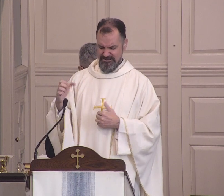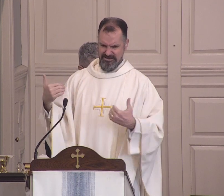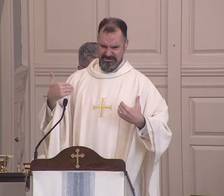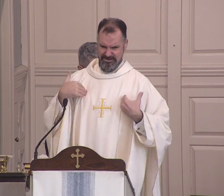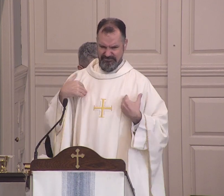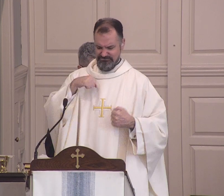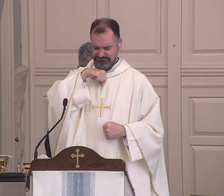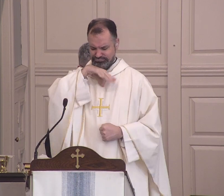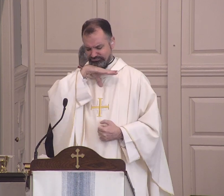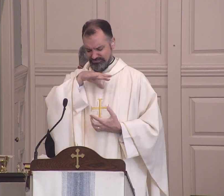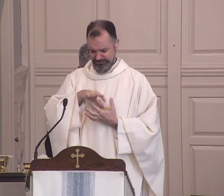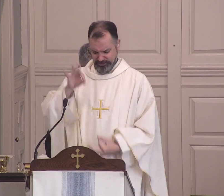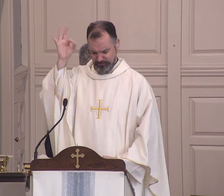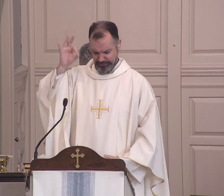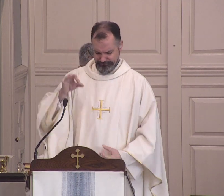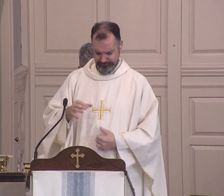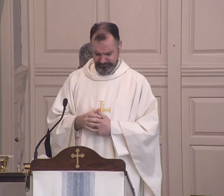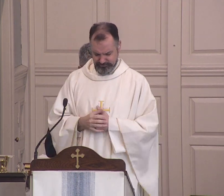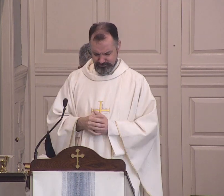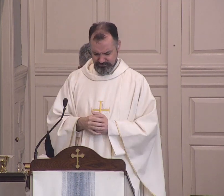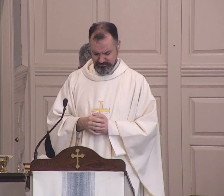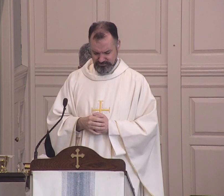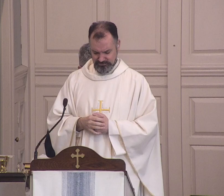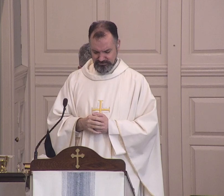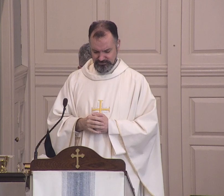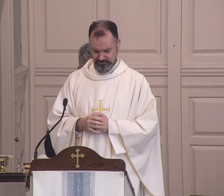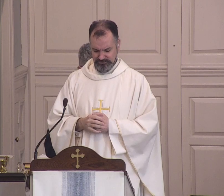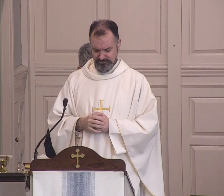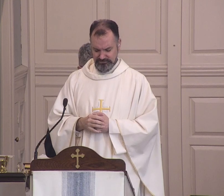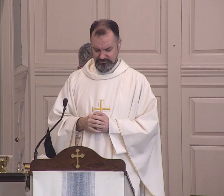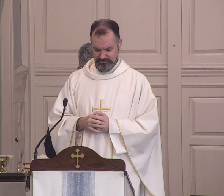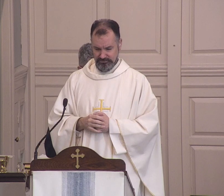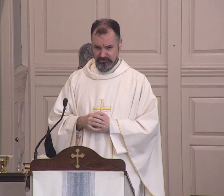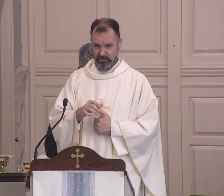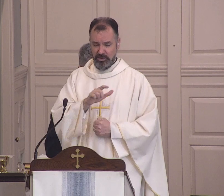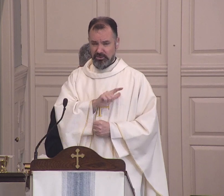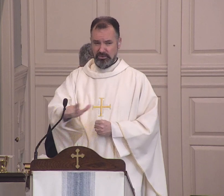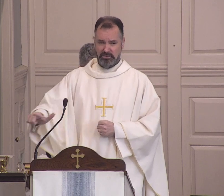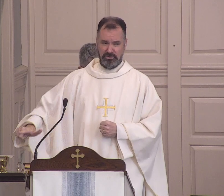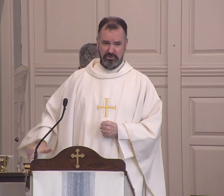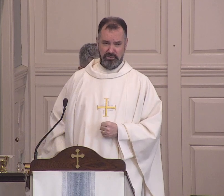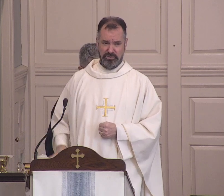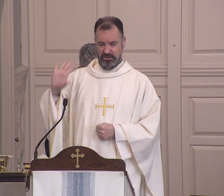For they had said, "He has an unclean spirit."